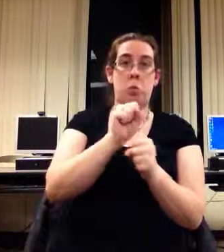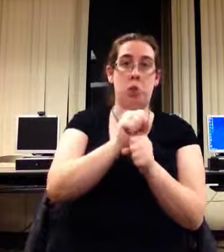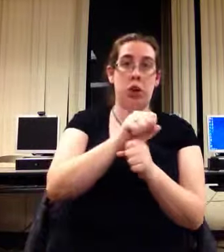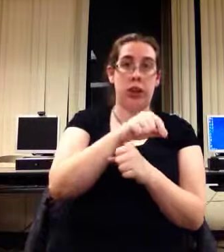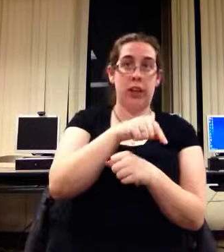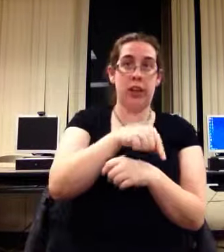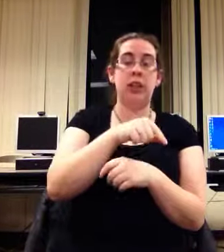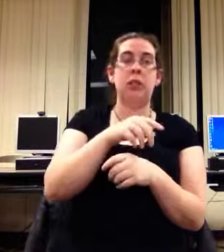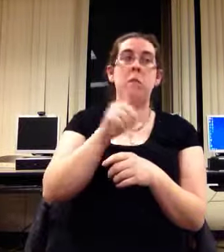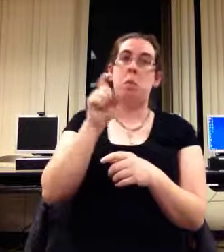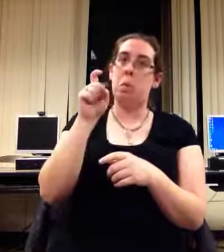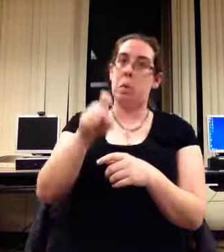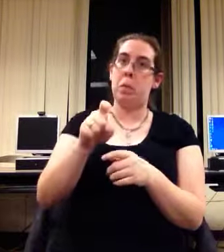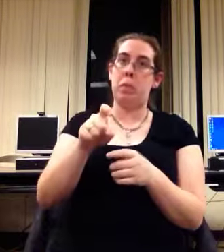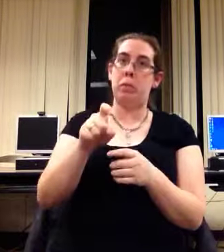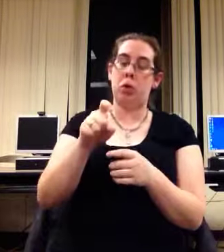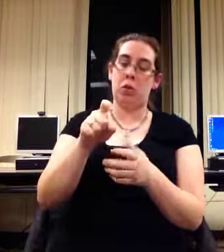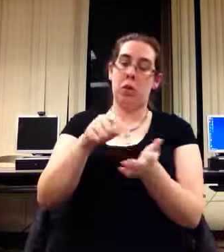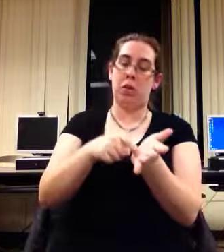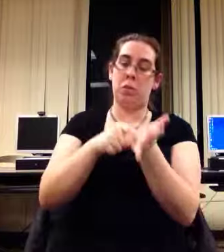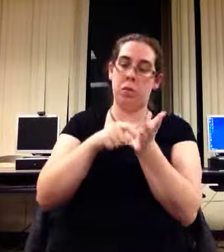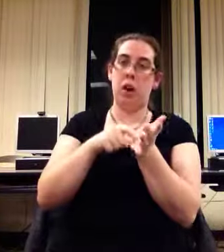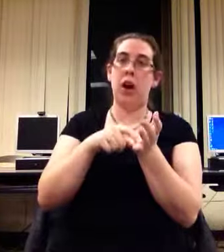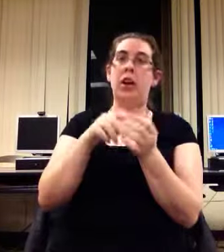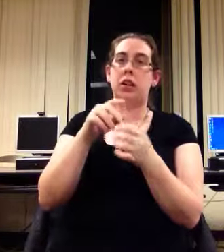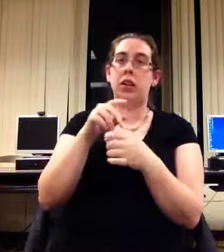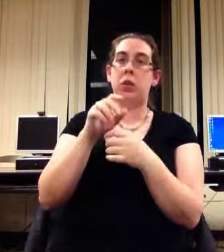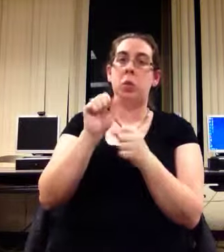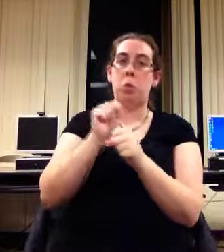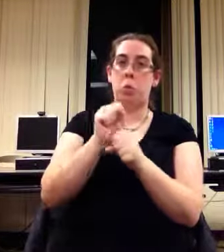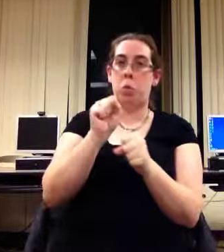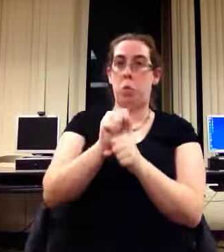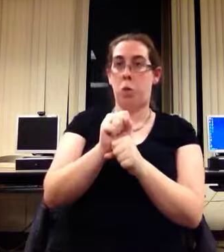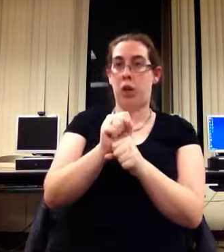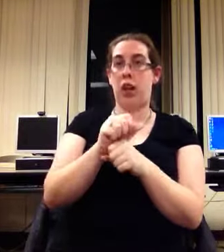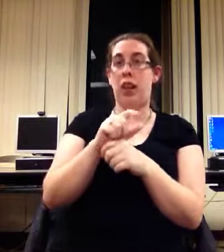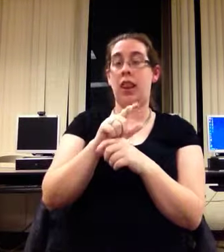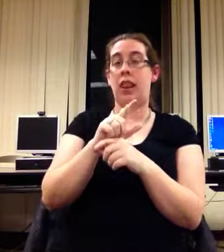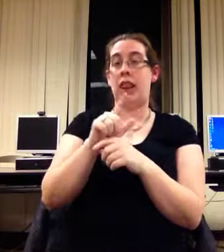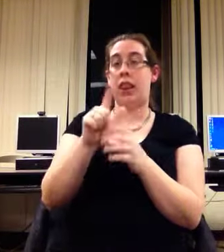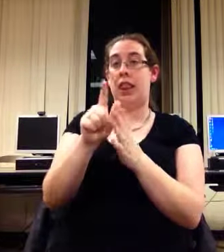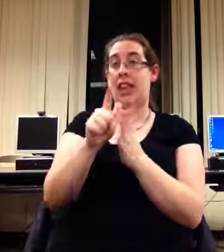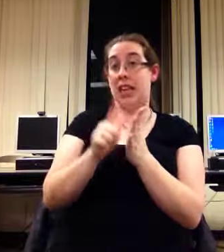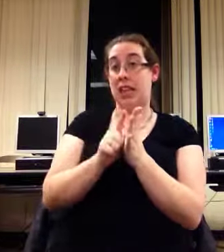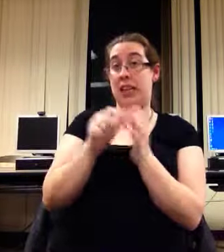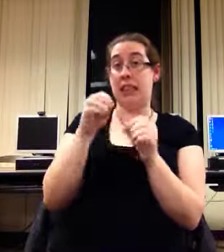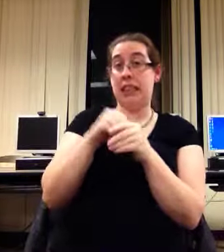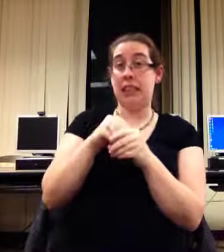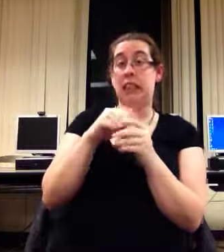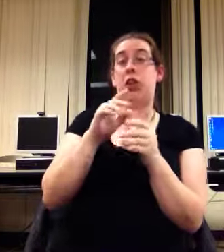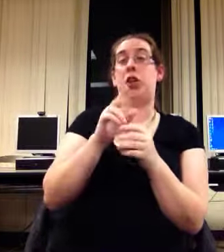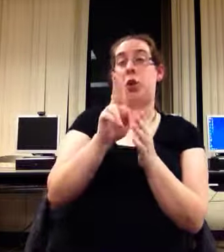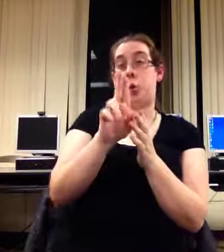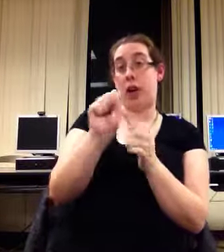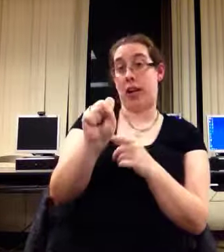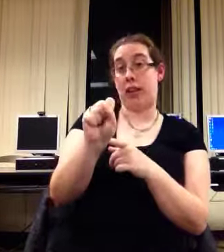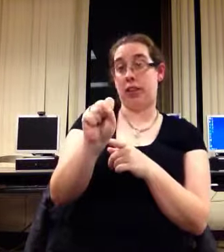means you are either a U.S. citizen or legally allowed to work in the U.S. on a visa permit. Remember, funds